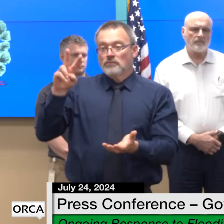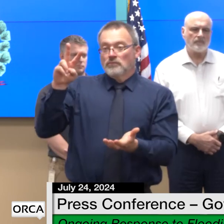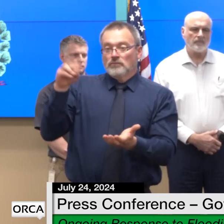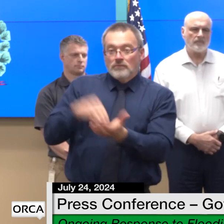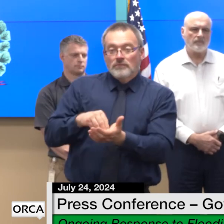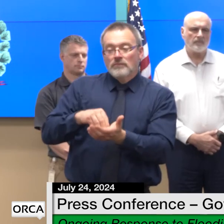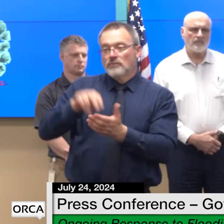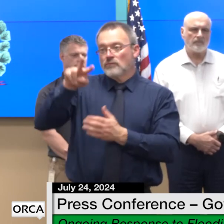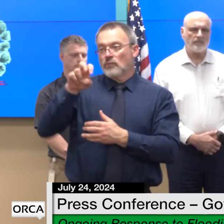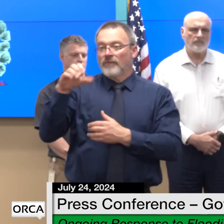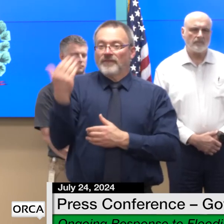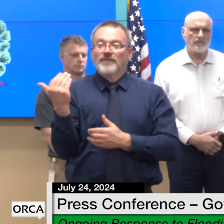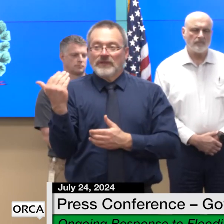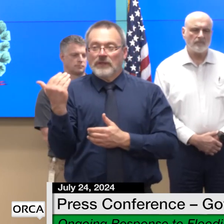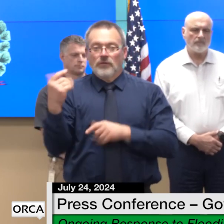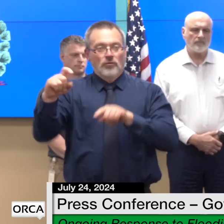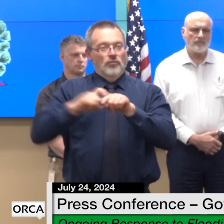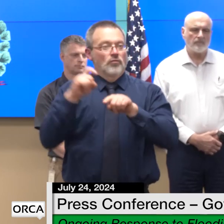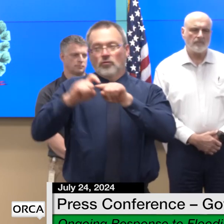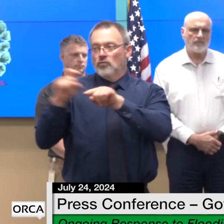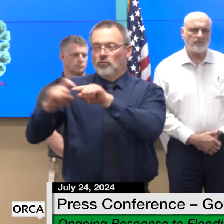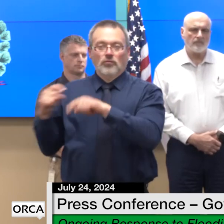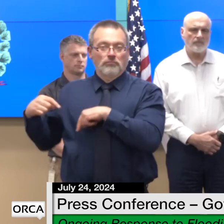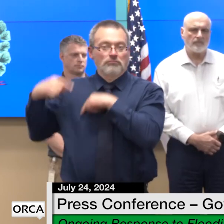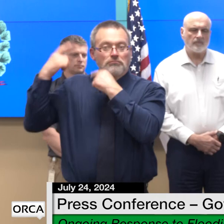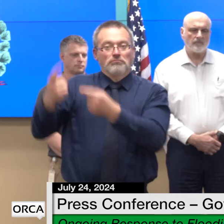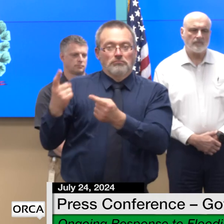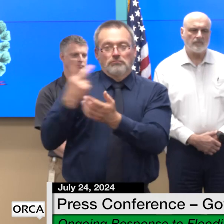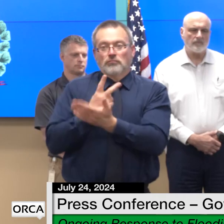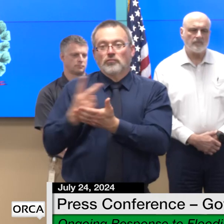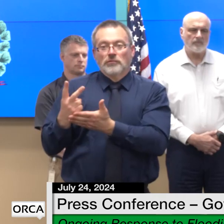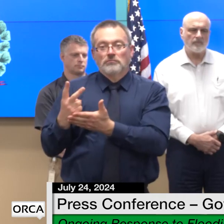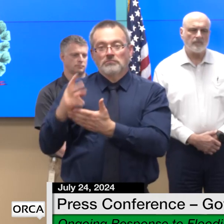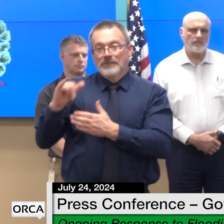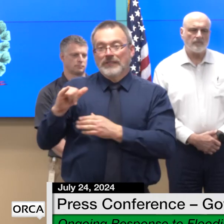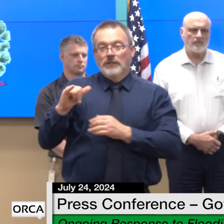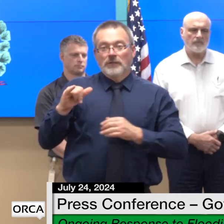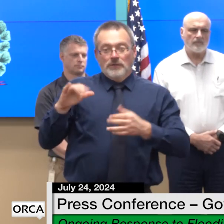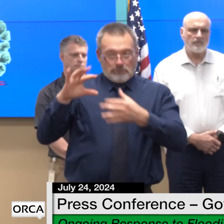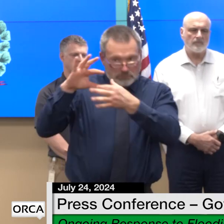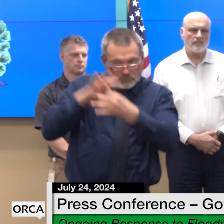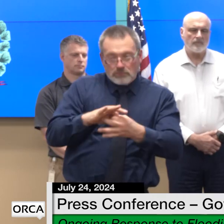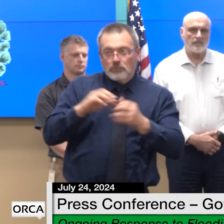2,215 reports made to 211 regarding residential damage.